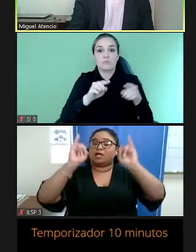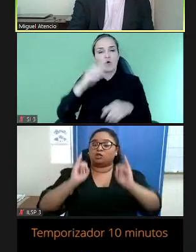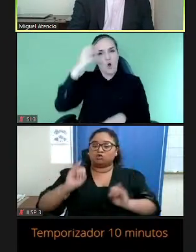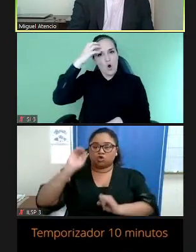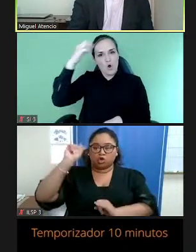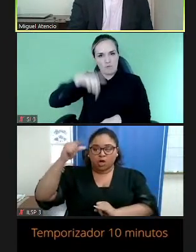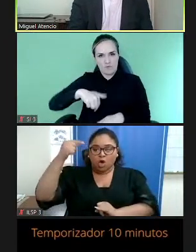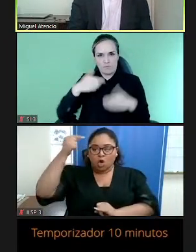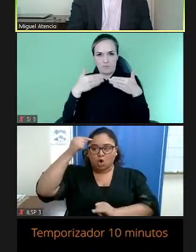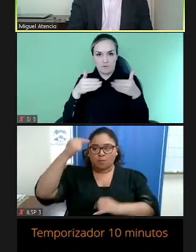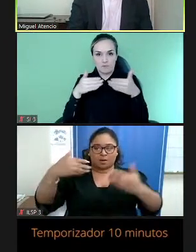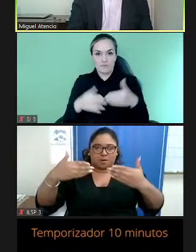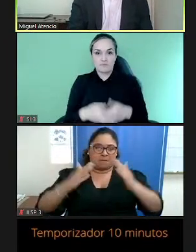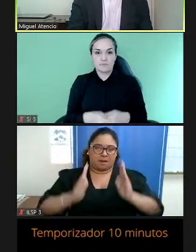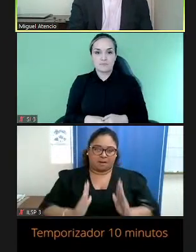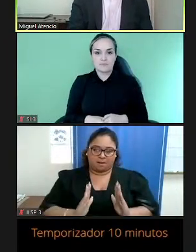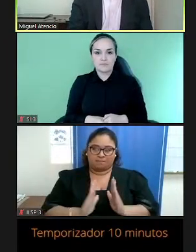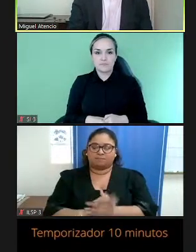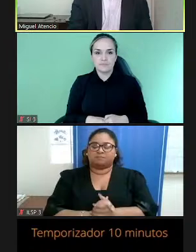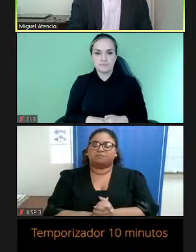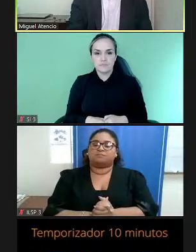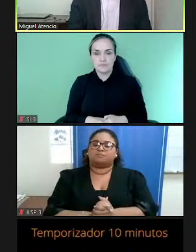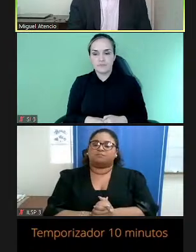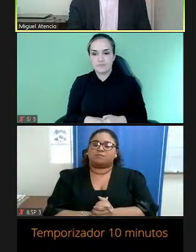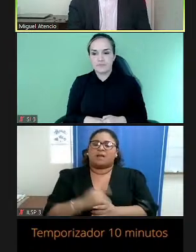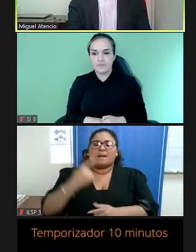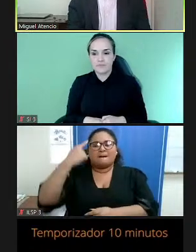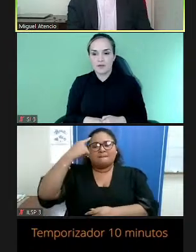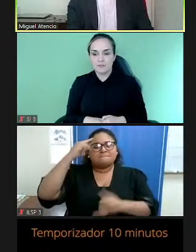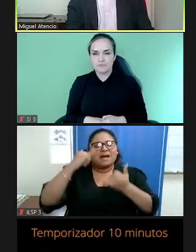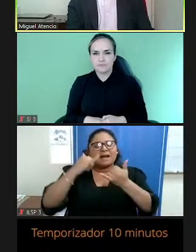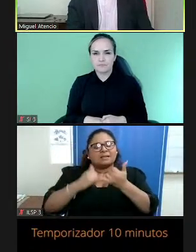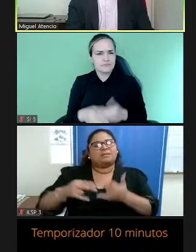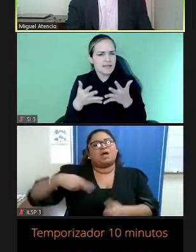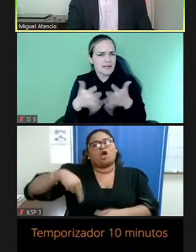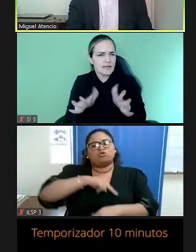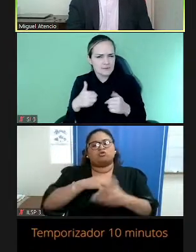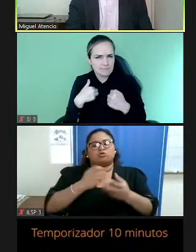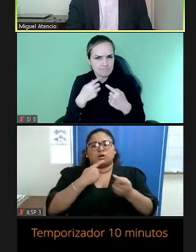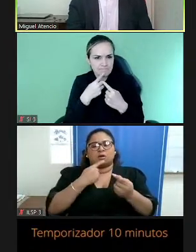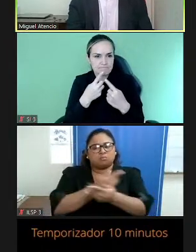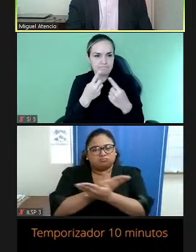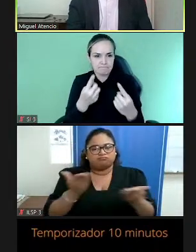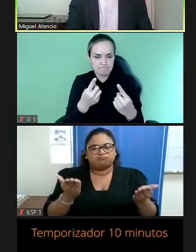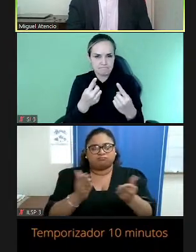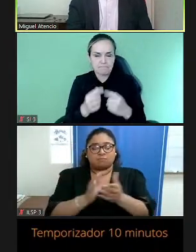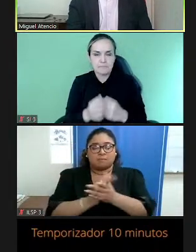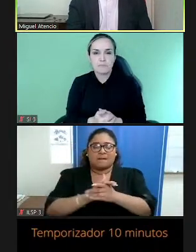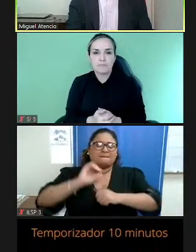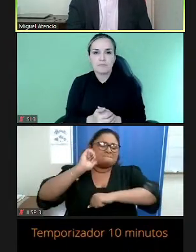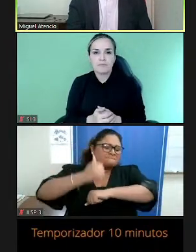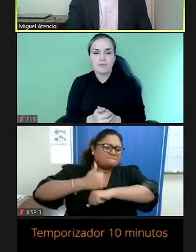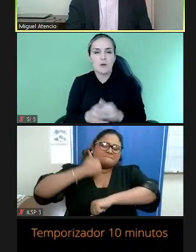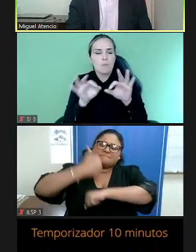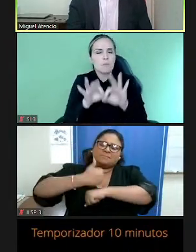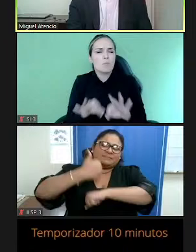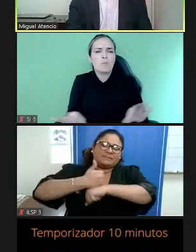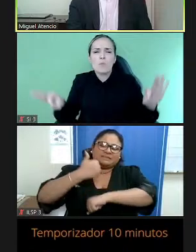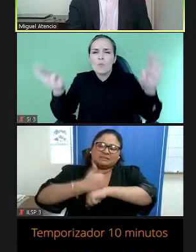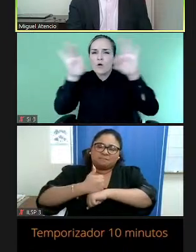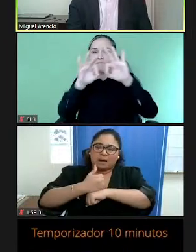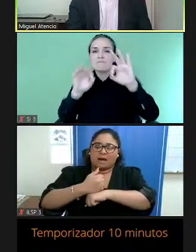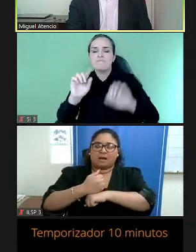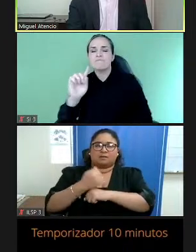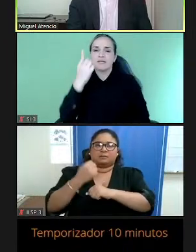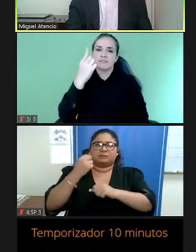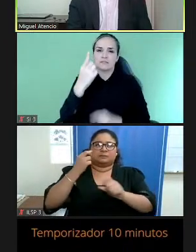of the panam panama's government to finalize we want to point out the following